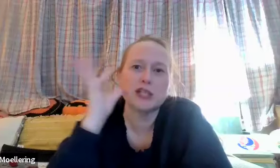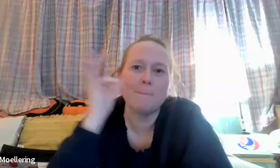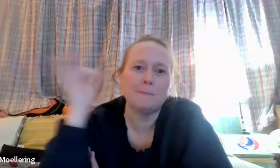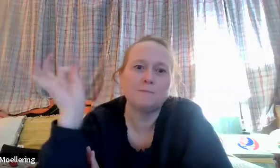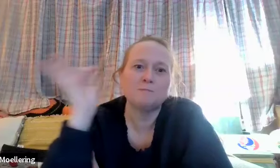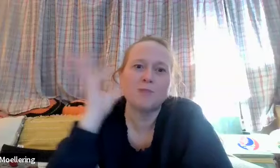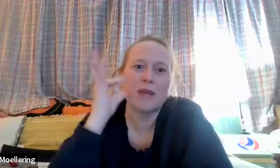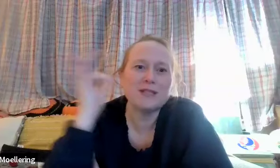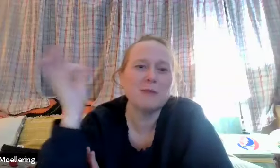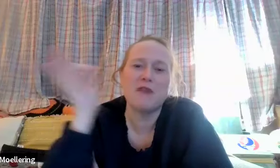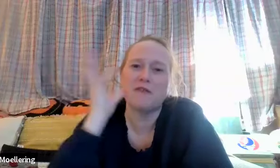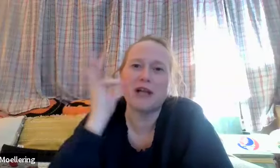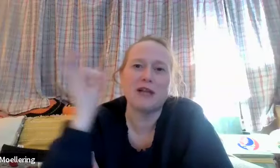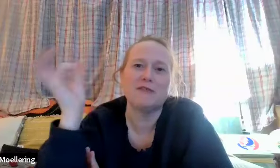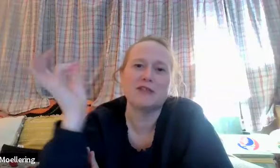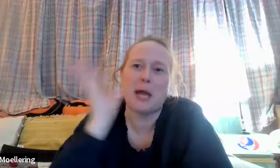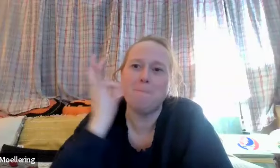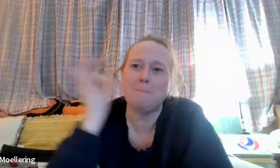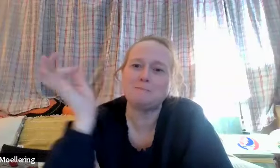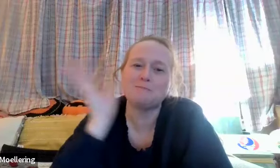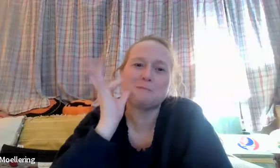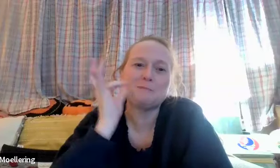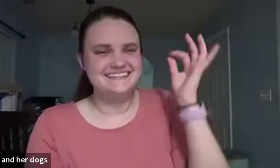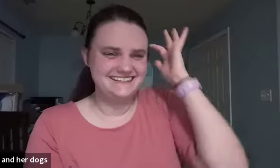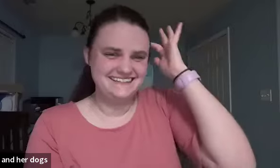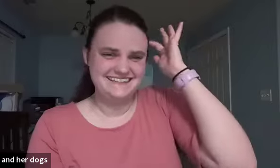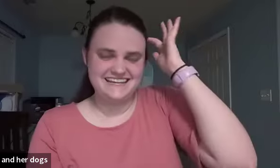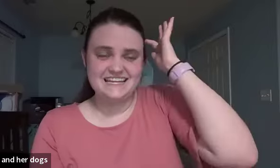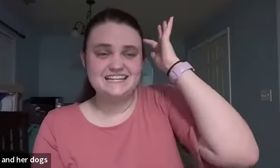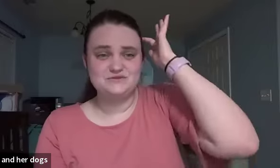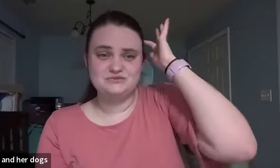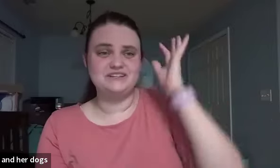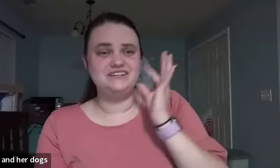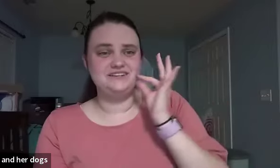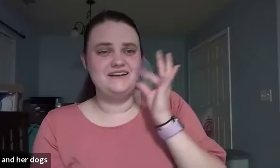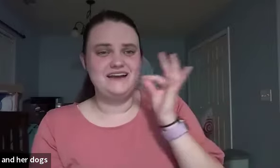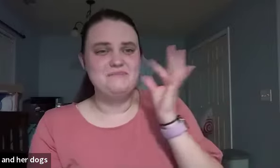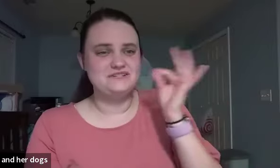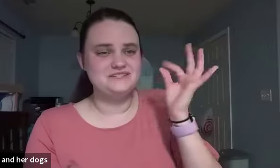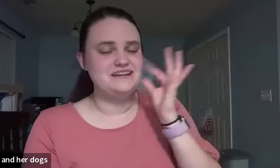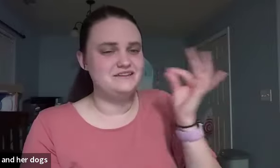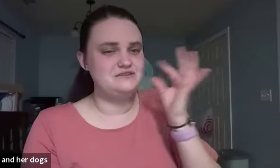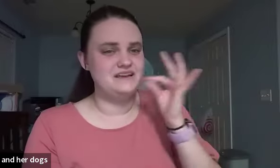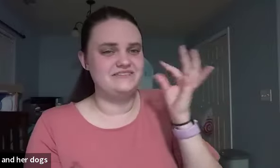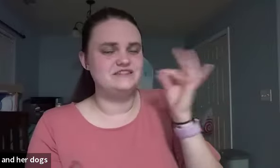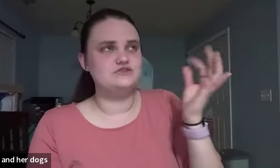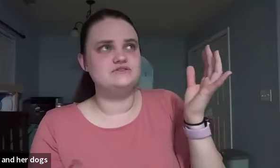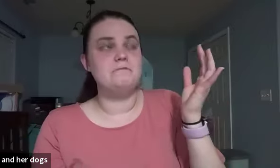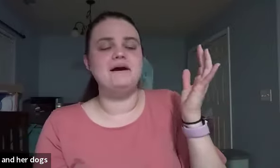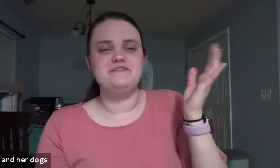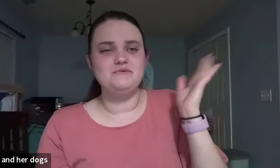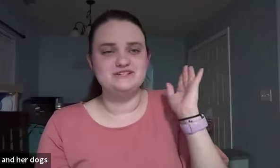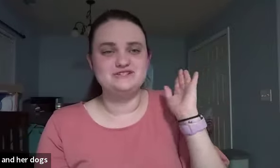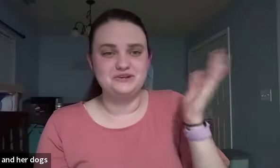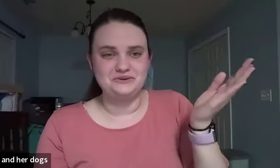whiskers. Yeah. My favorite. I love this sign. It is really cute. I do like this. My favorite one's